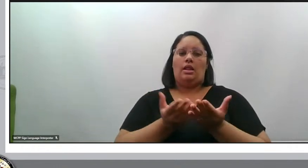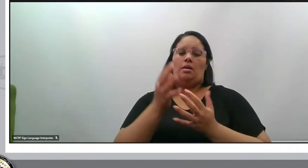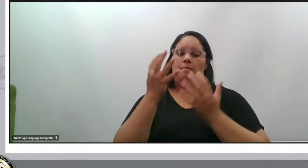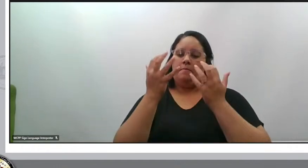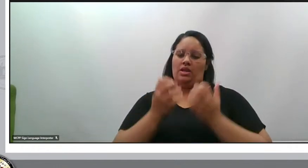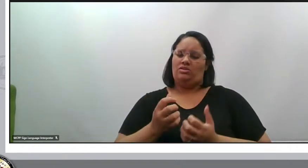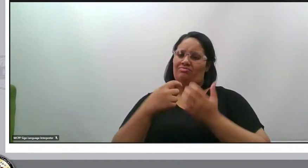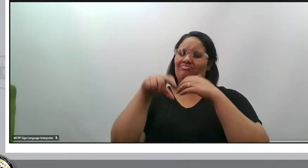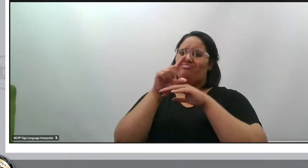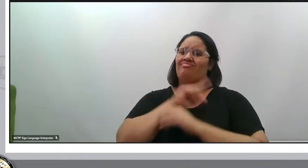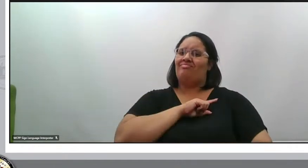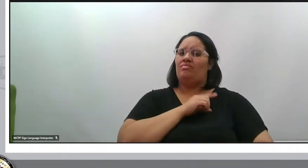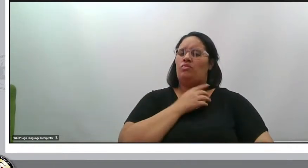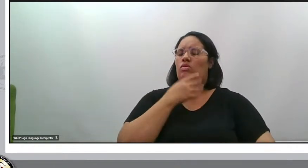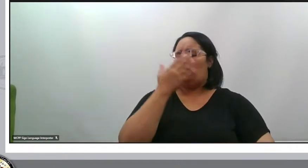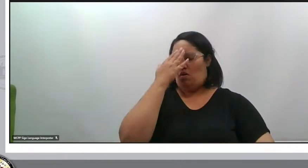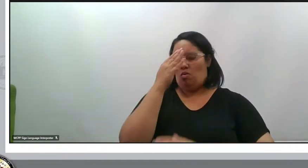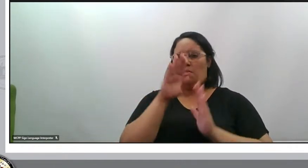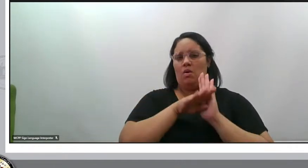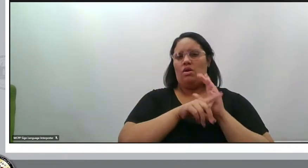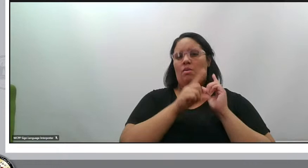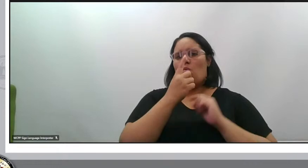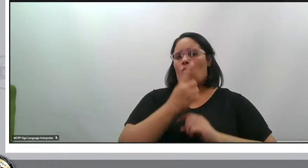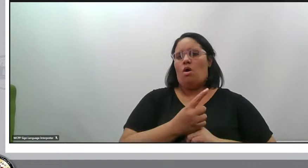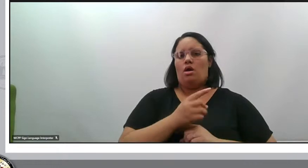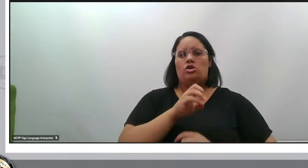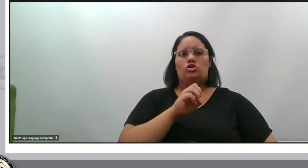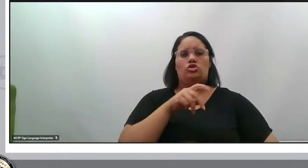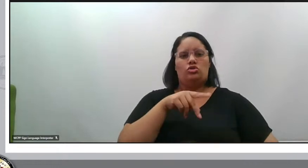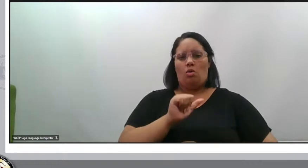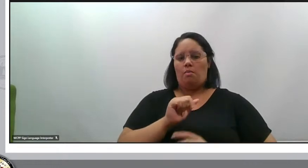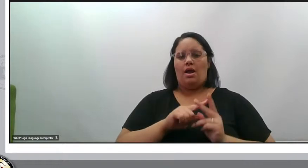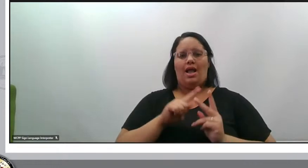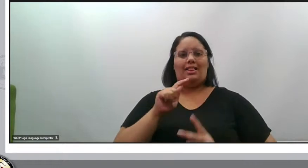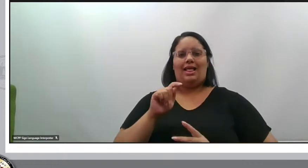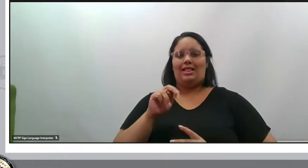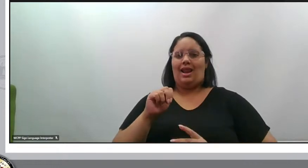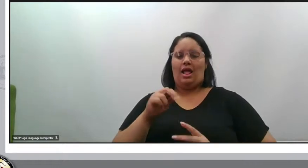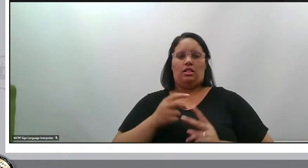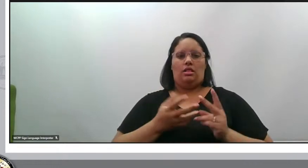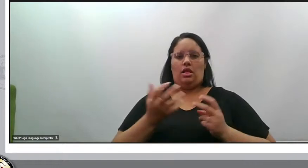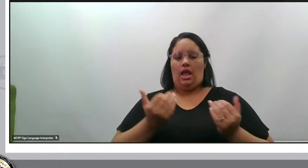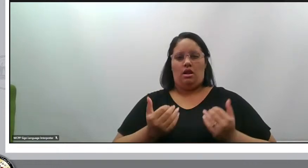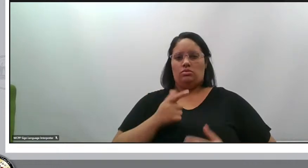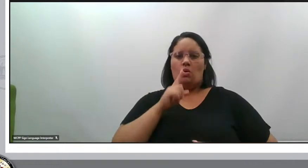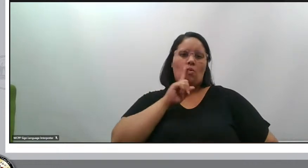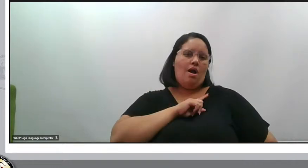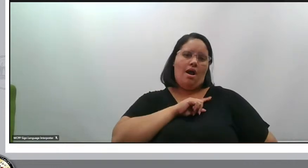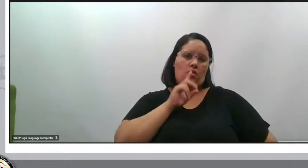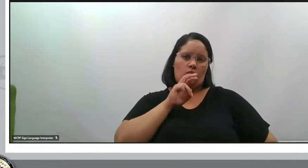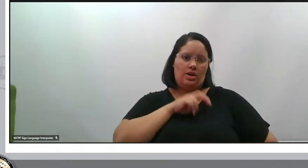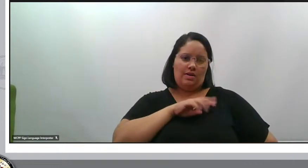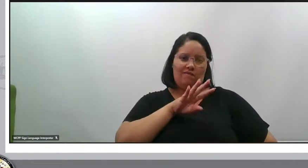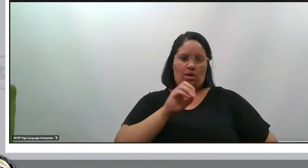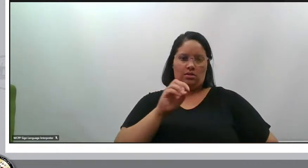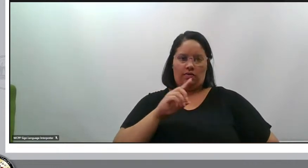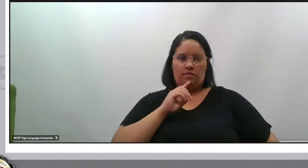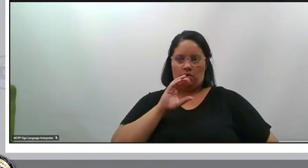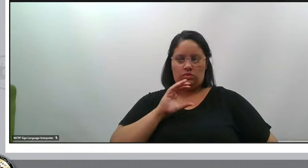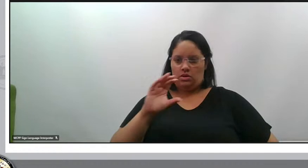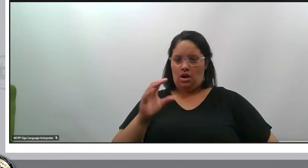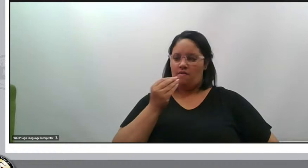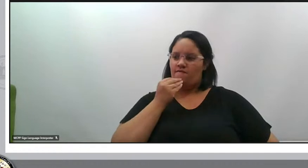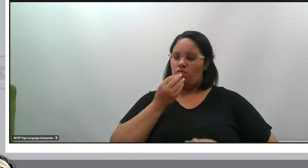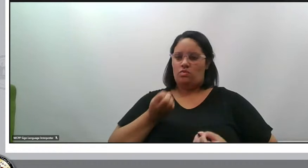now that Program 1 does not deal with SOPA and Teta Nati. So what is the need for 400,000 Rand worth of